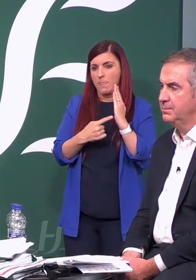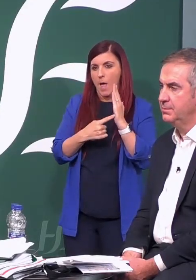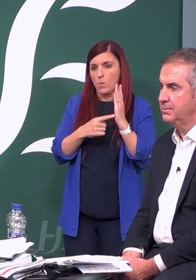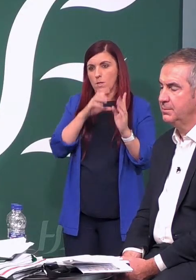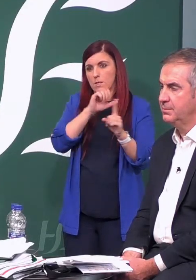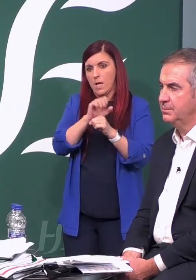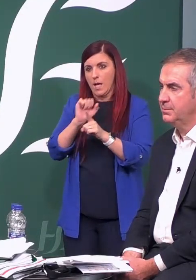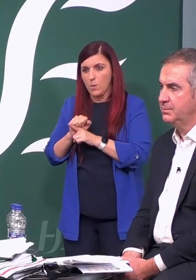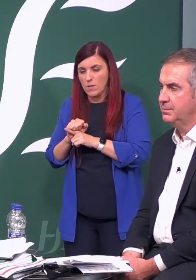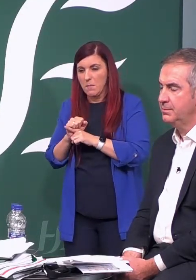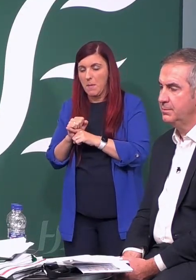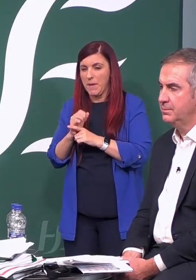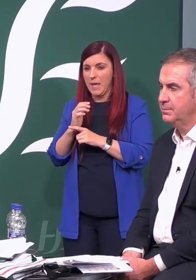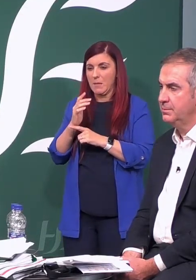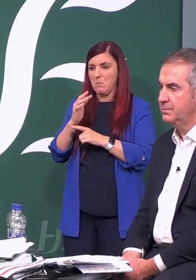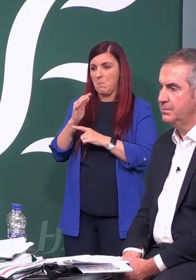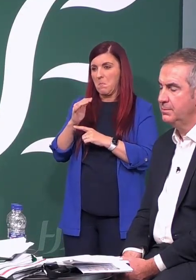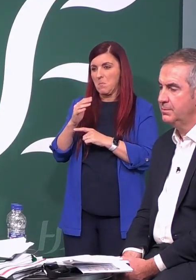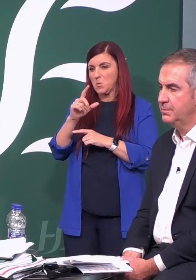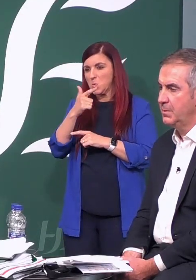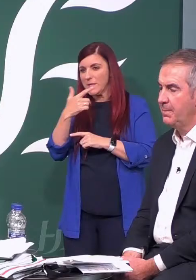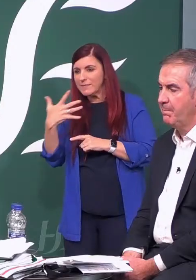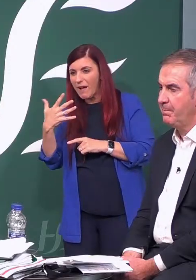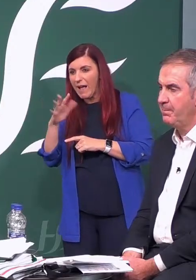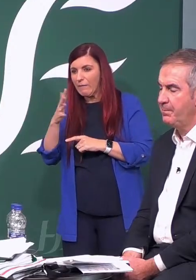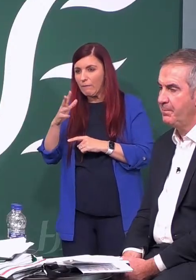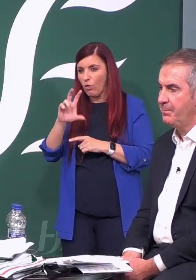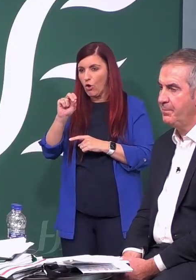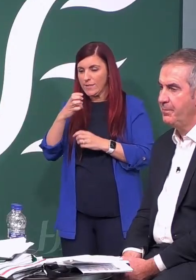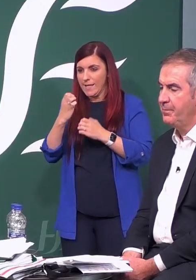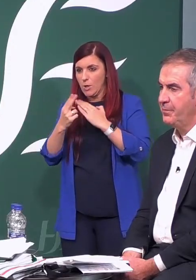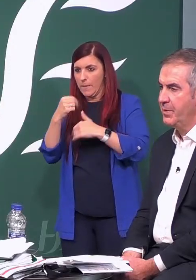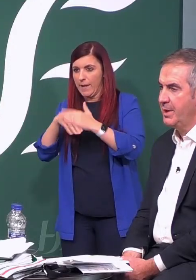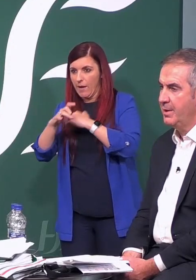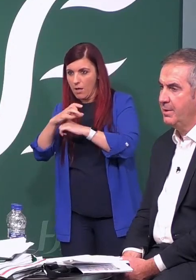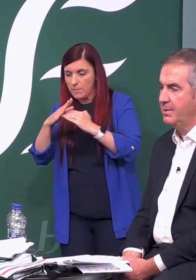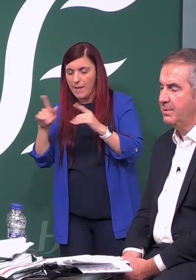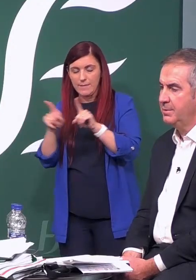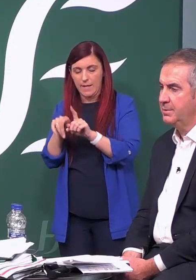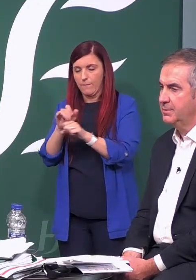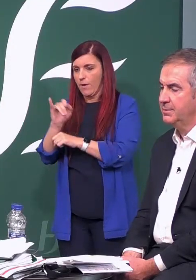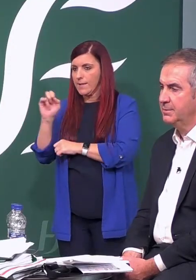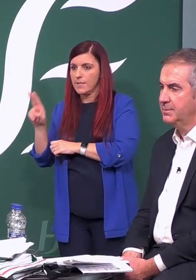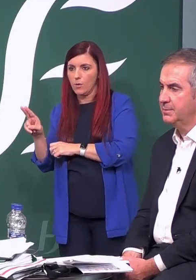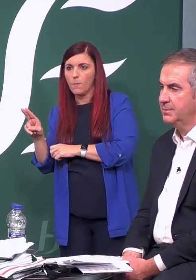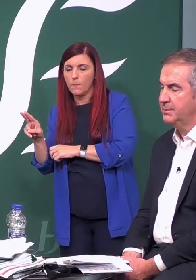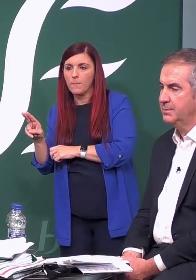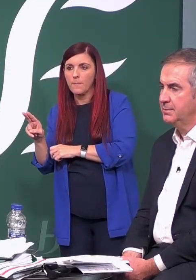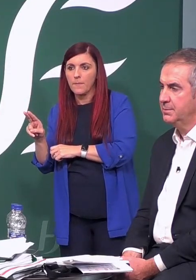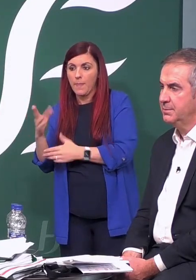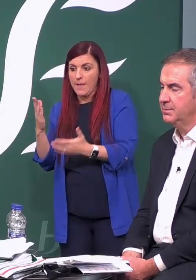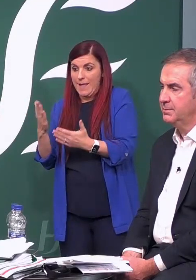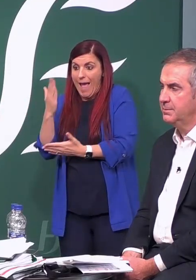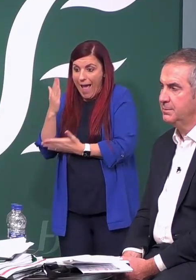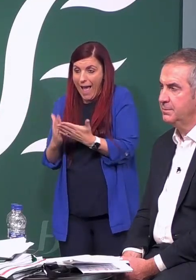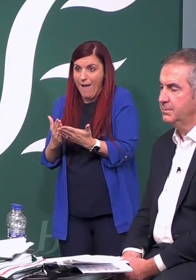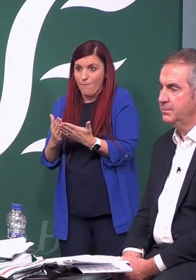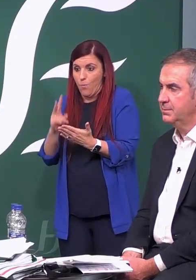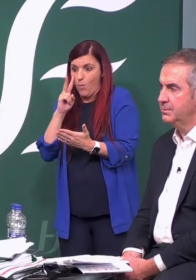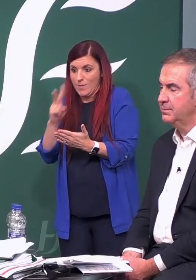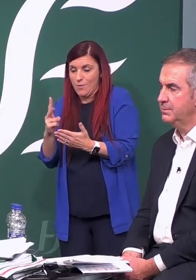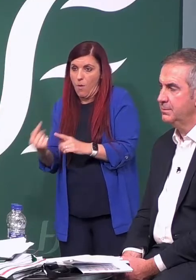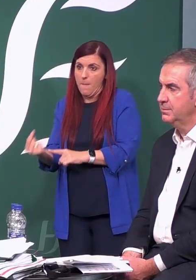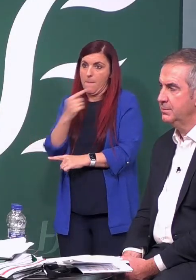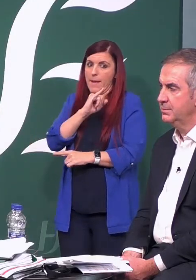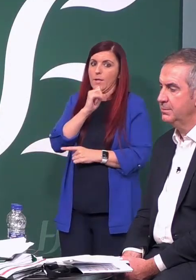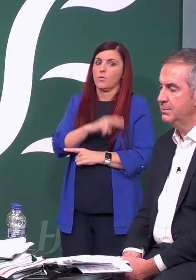surge. And likewise for intensive care requirements, about half the conversion that we saw back in January. And that's because, as we've seen,